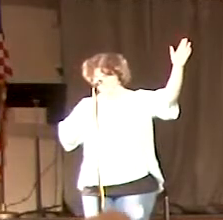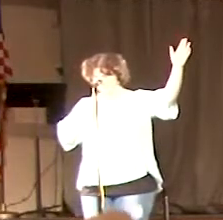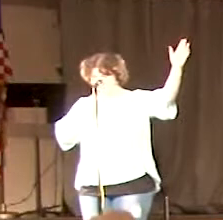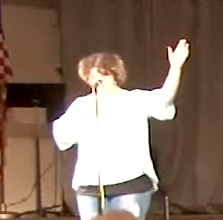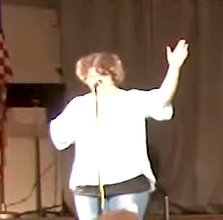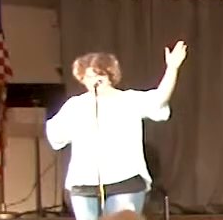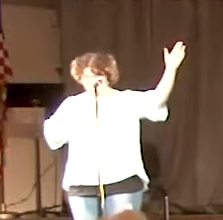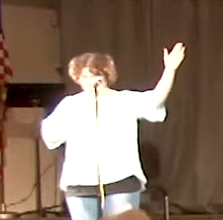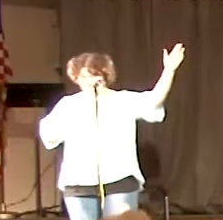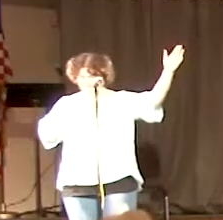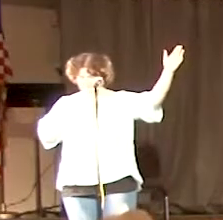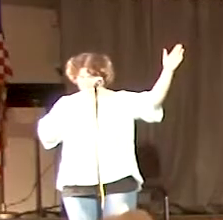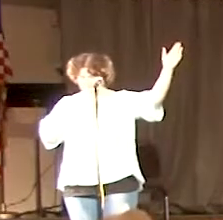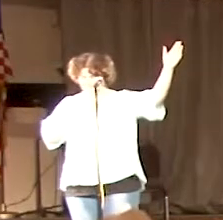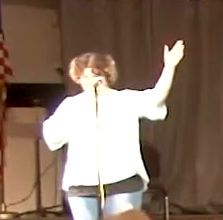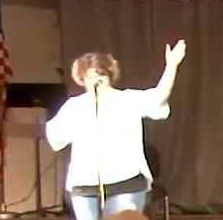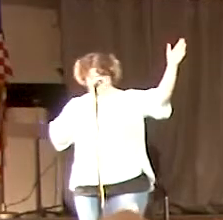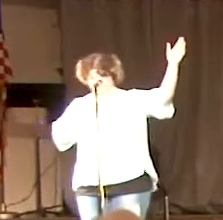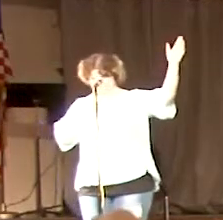never gonna let me